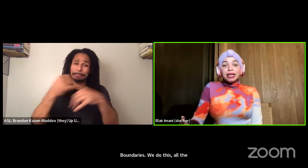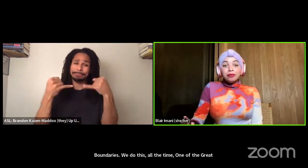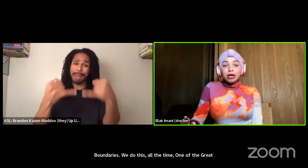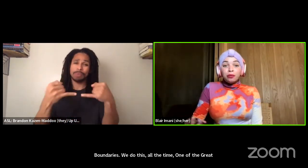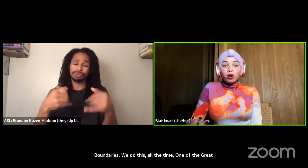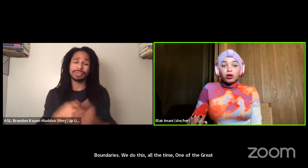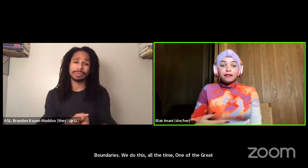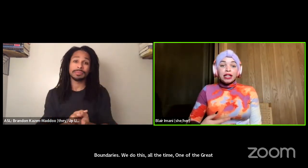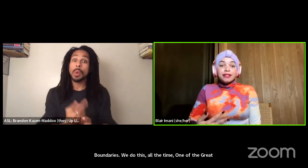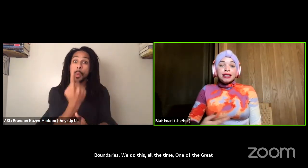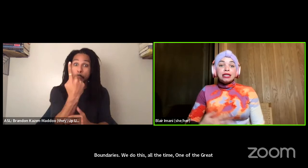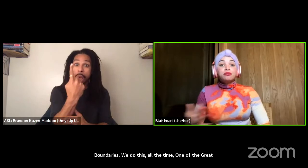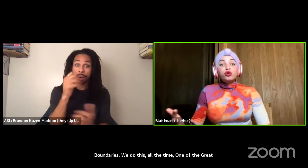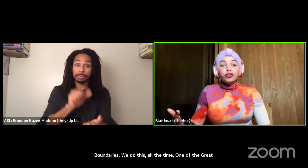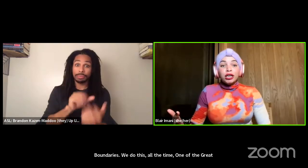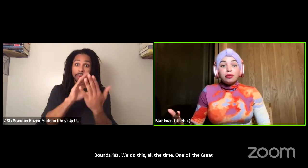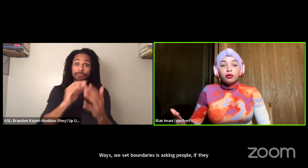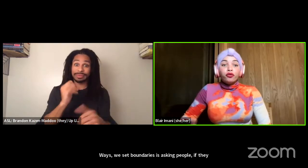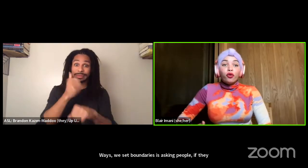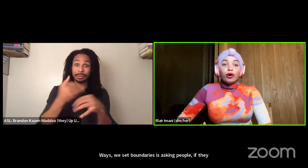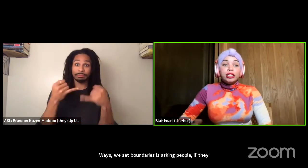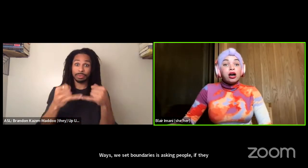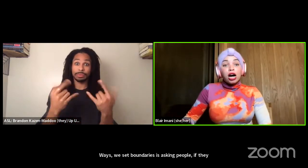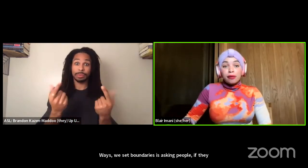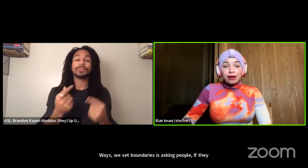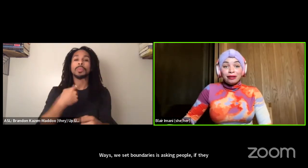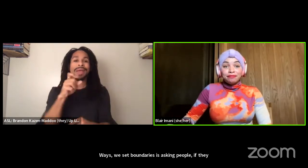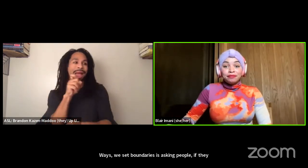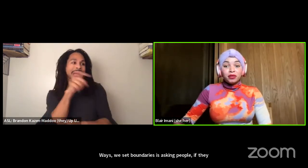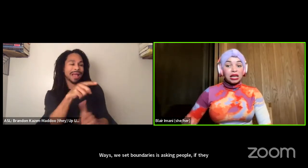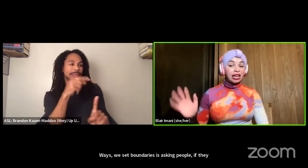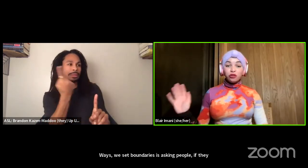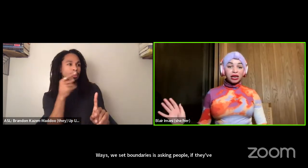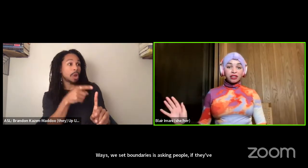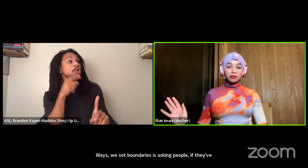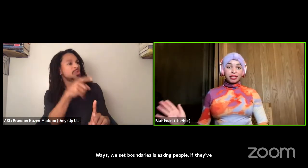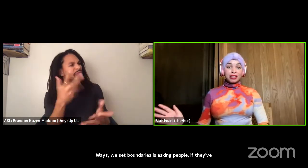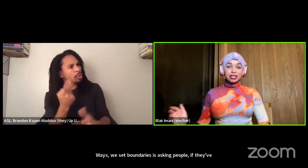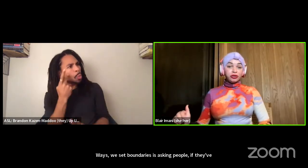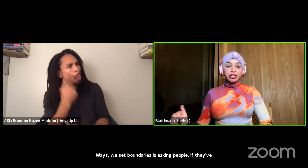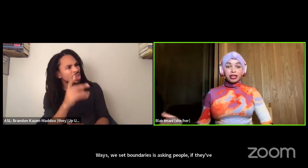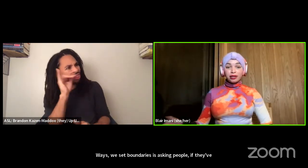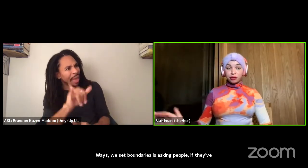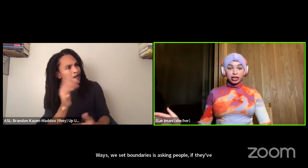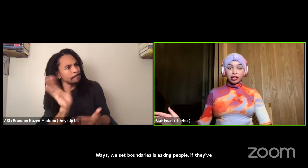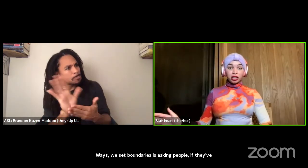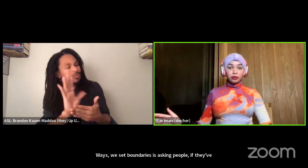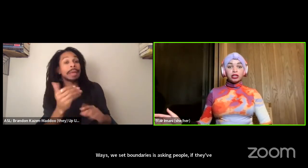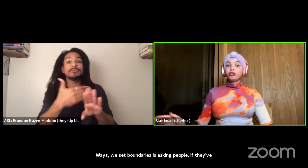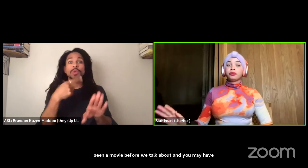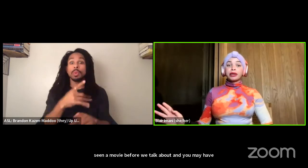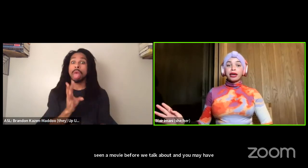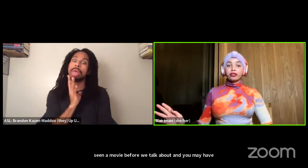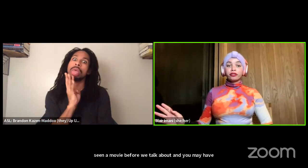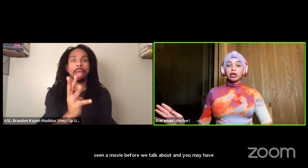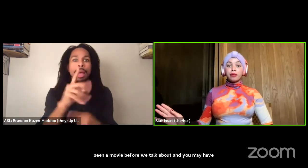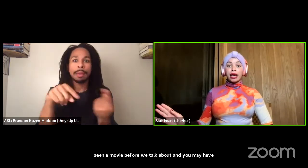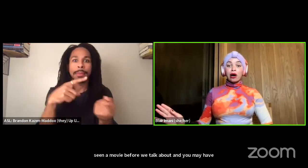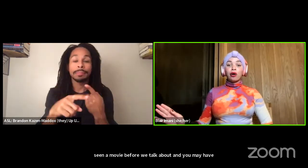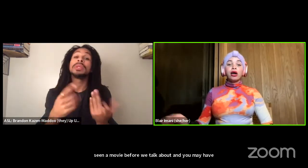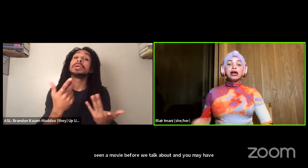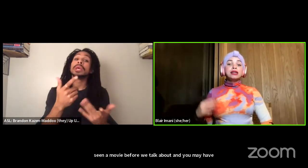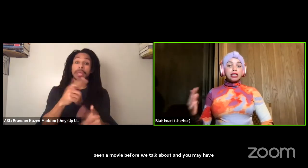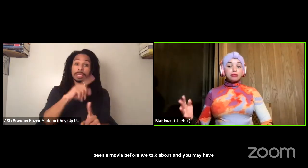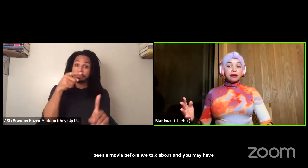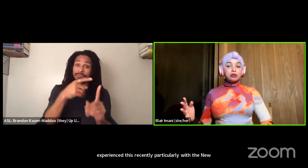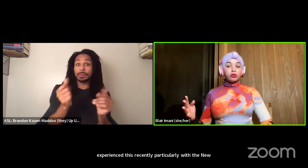is asking people if they've seen a movie before we talk about it. And you may have experienced this recently, particularly with the new Black Panther film